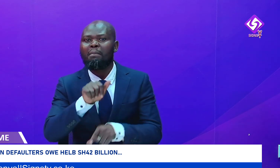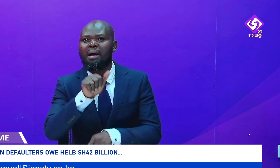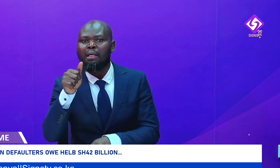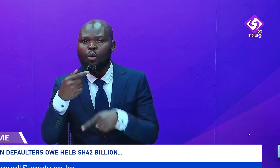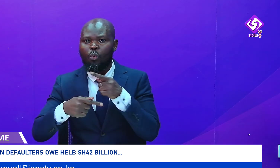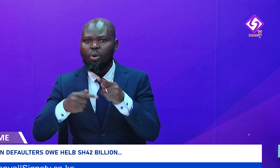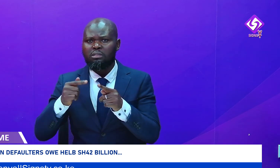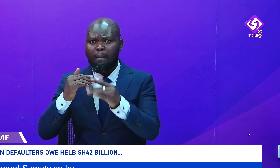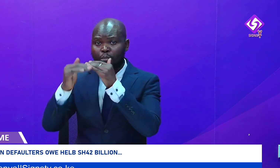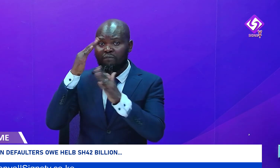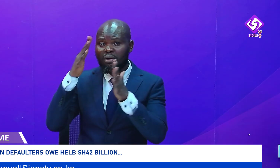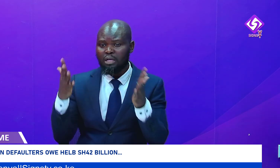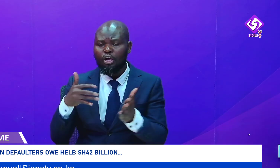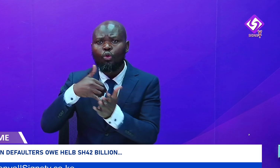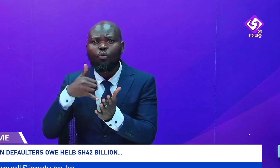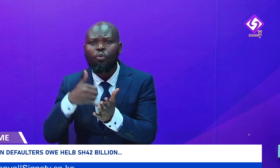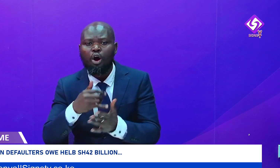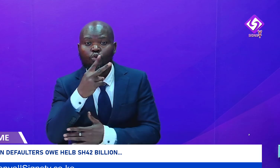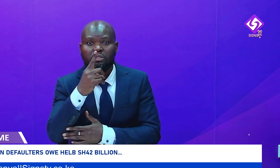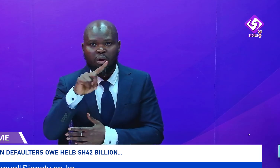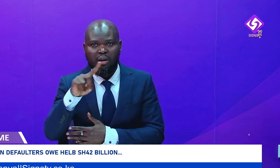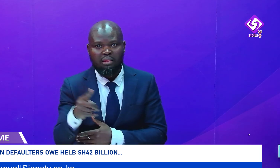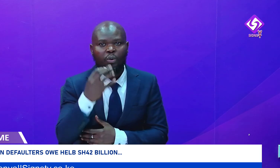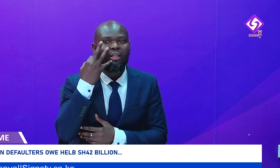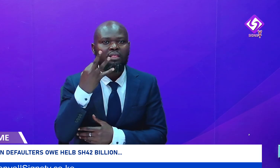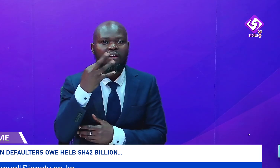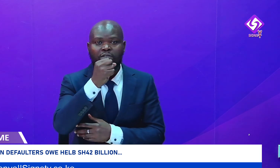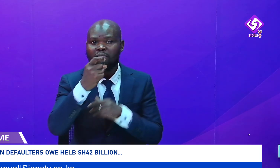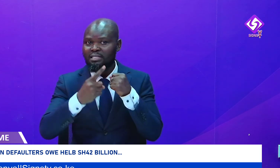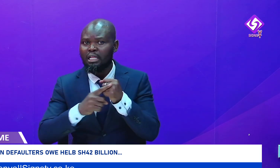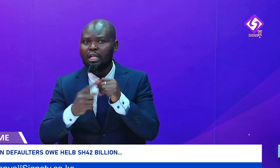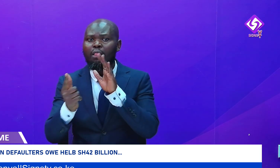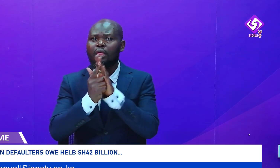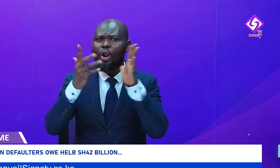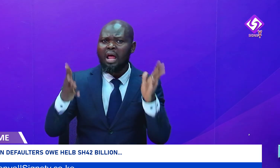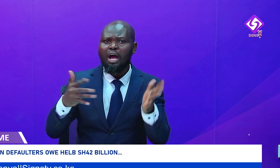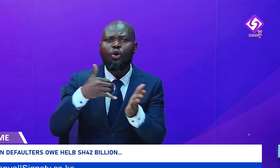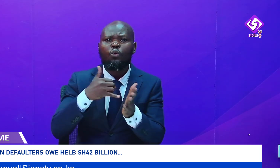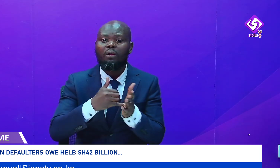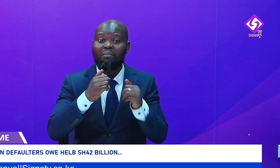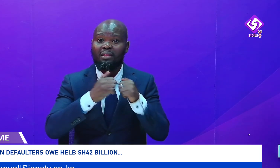Monari disclosed that the majority of the top defaulters are among the country's elite professionals, including